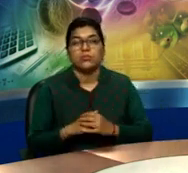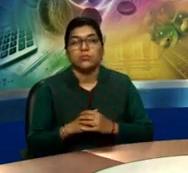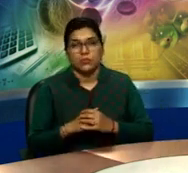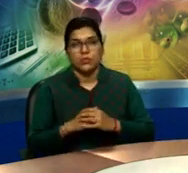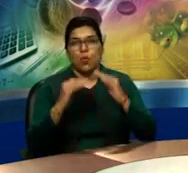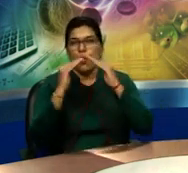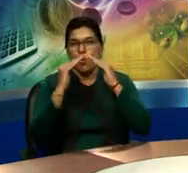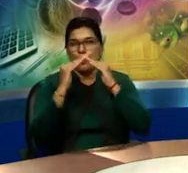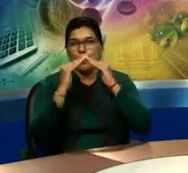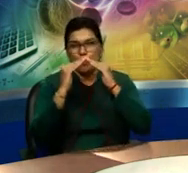impolite behavior.